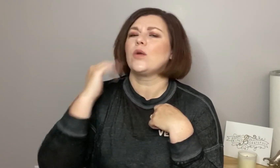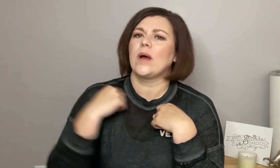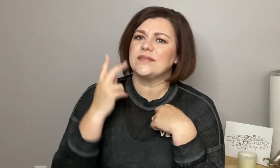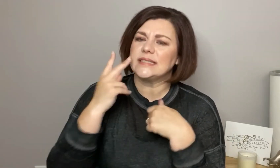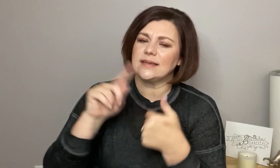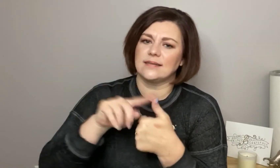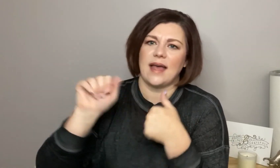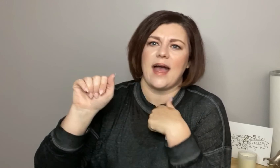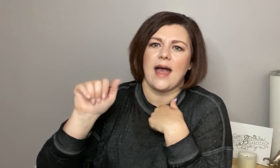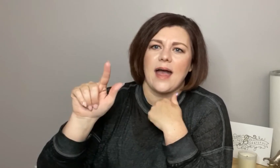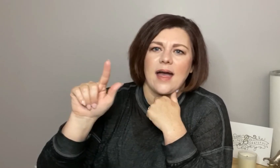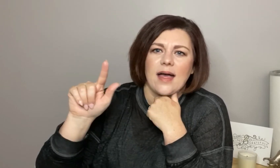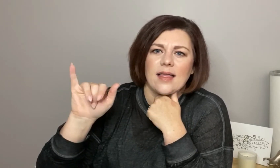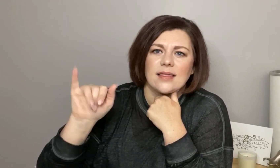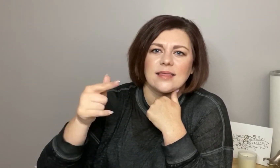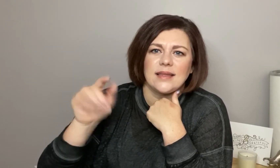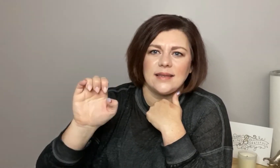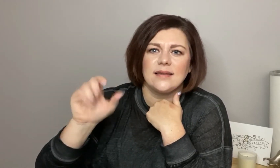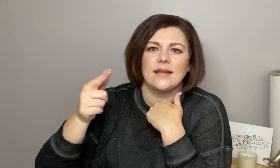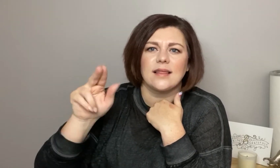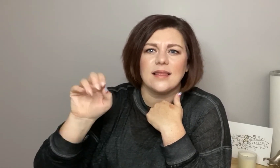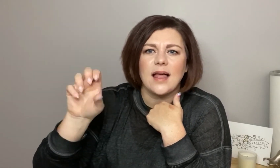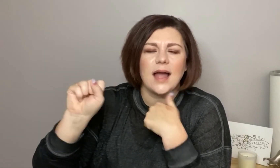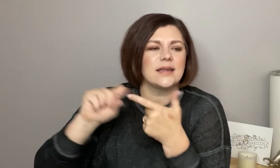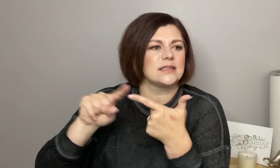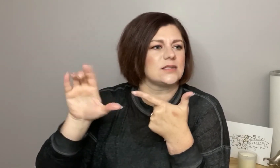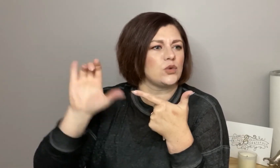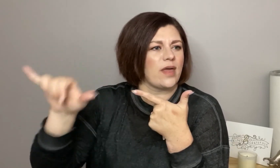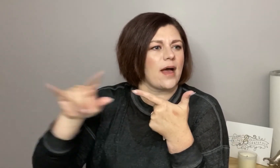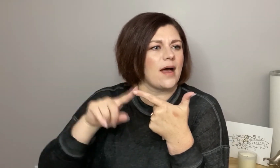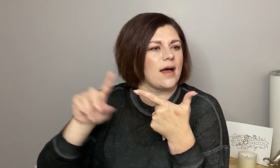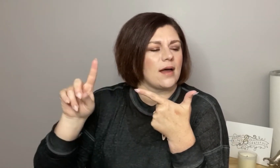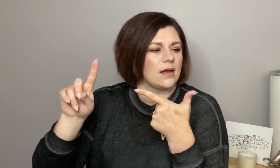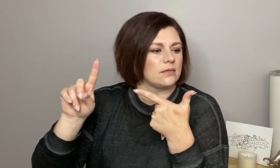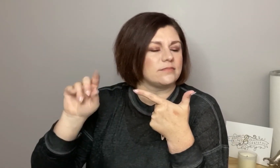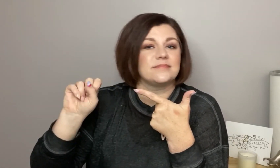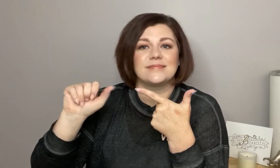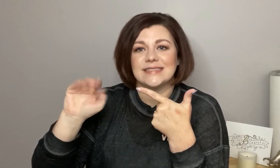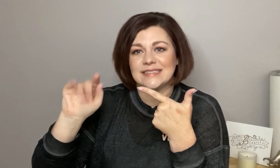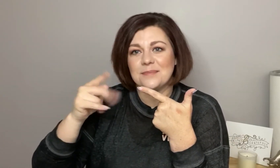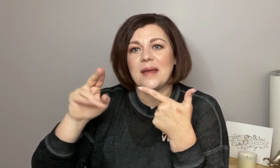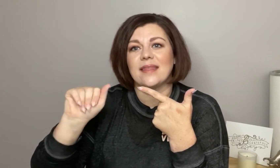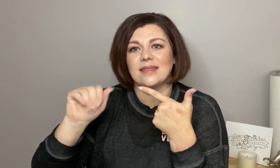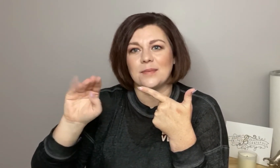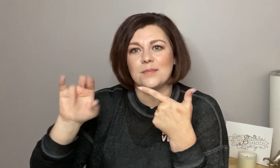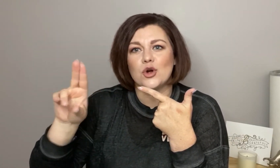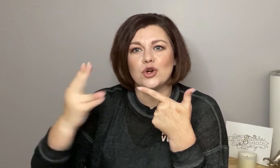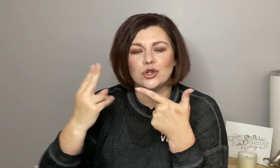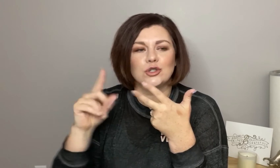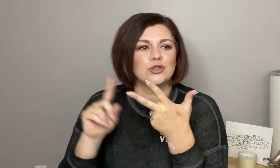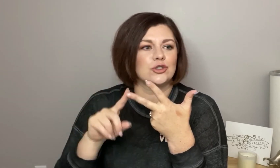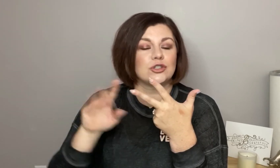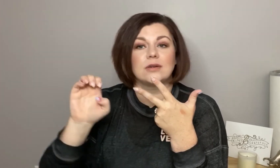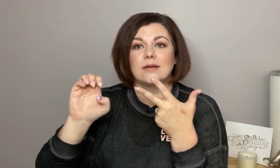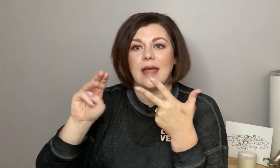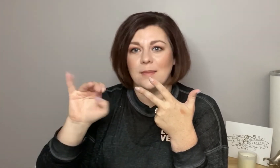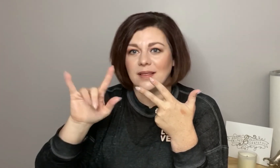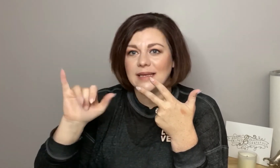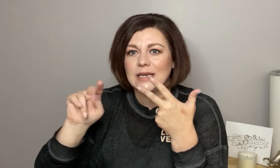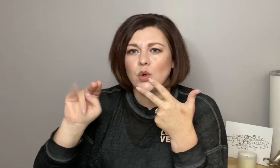enjoyed that challenge, trying to think of the different things. I know Allie Glines has done this, Samantha March as well. And